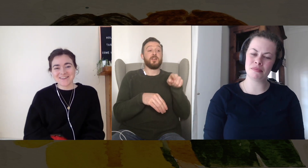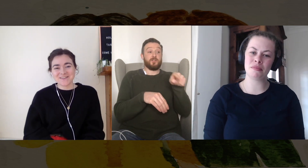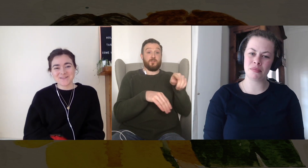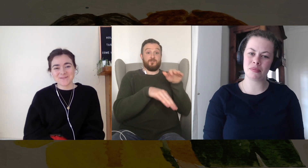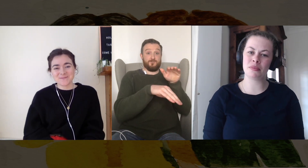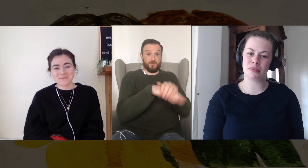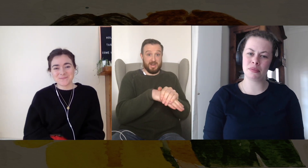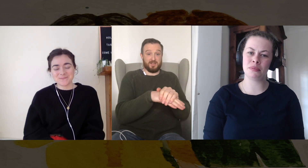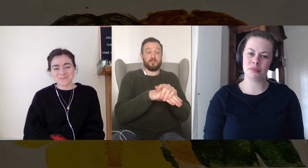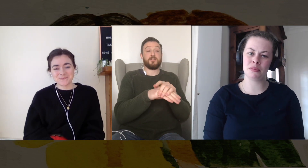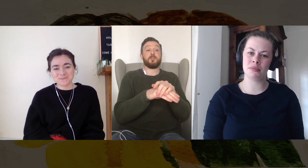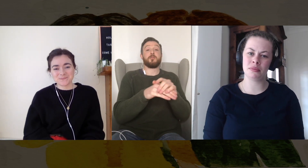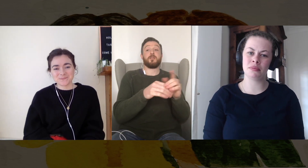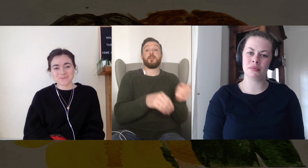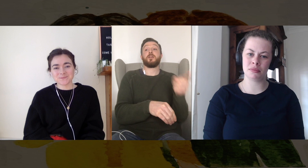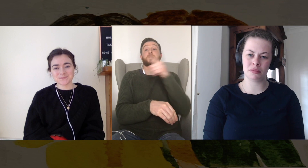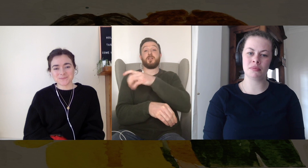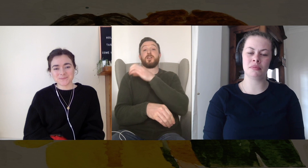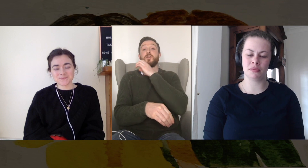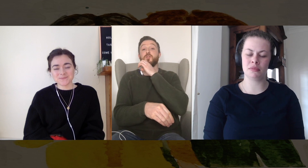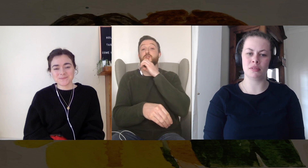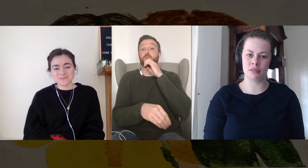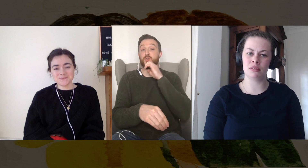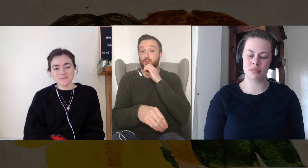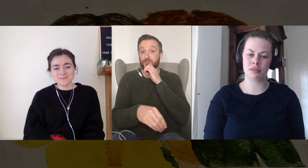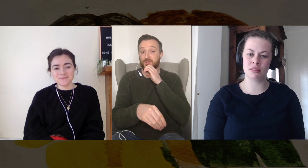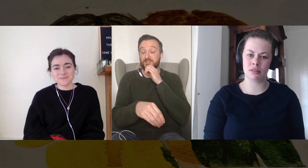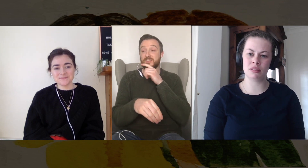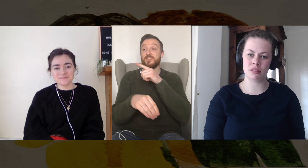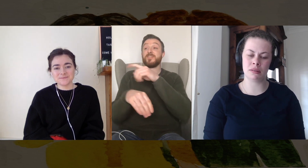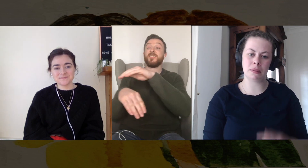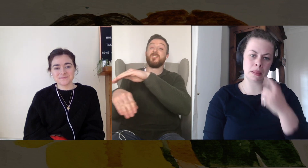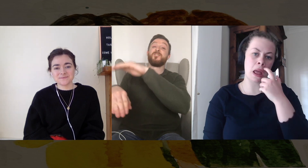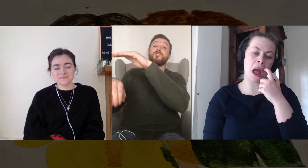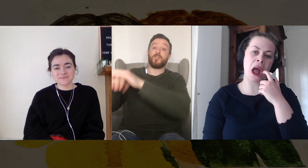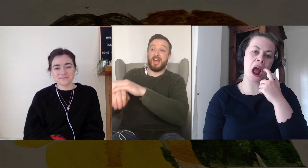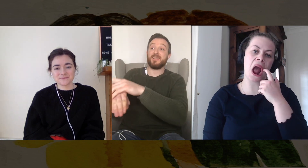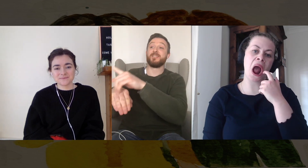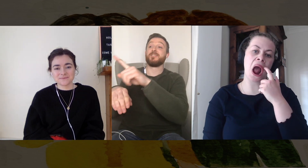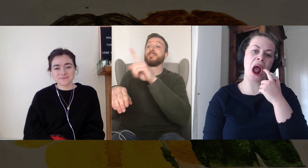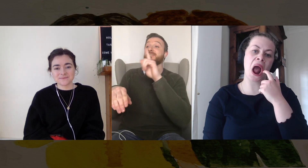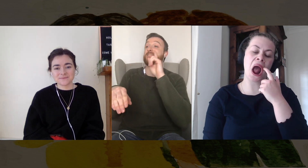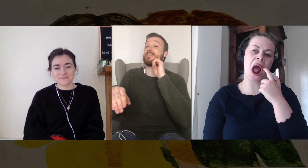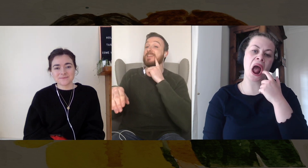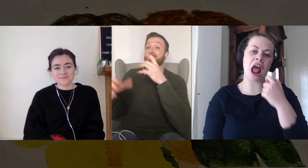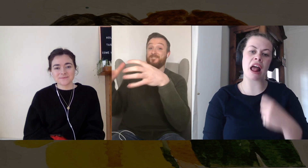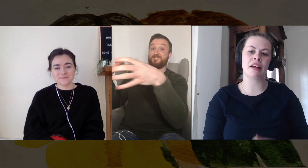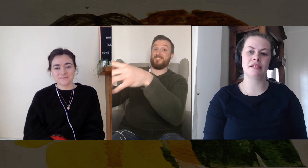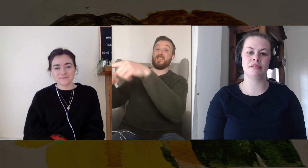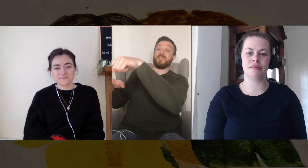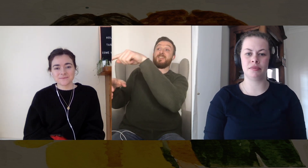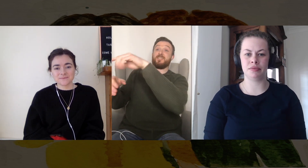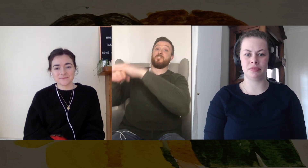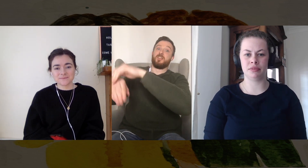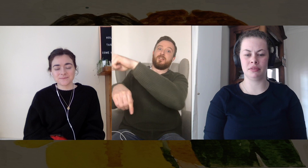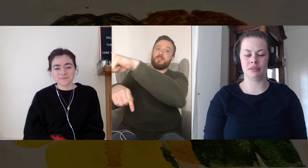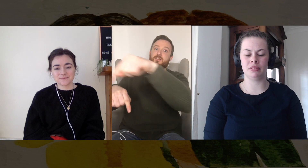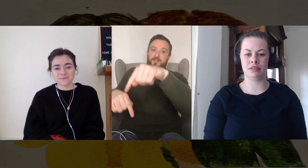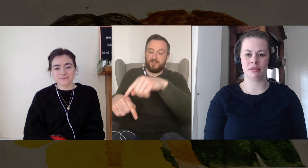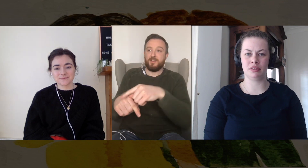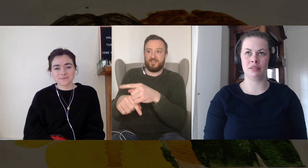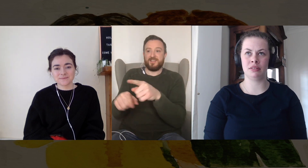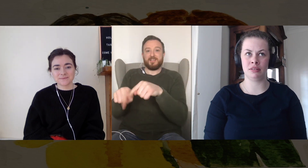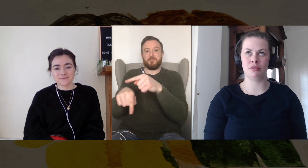a beautiful story. I went to Australia with 2 friends, and one of those friends played football with a deaf guy. Right. And that deaf guy was in Australia,